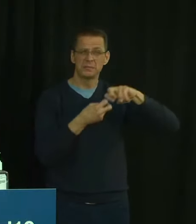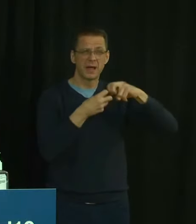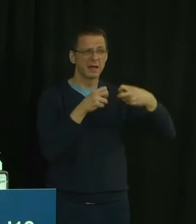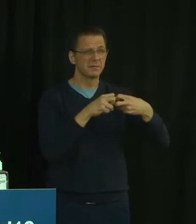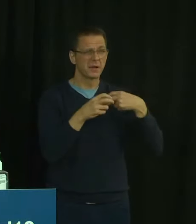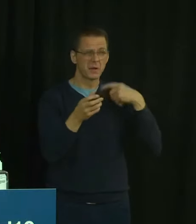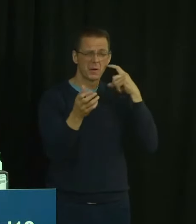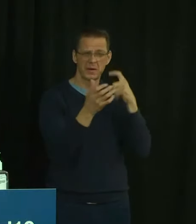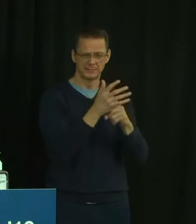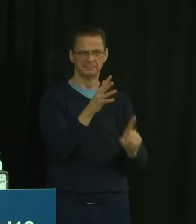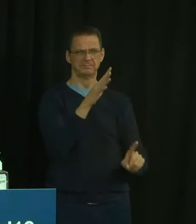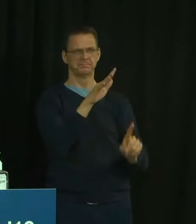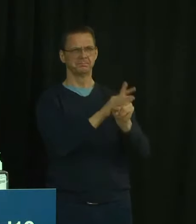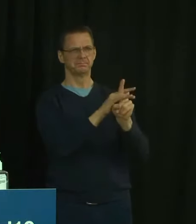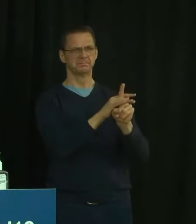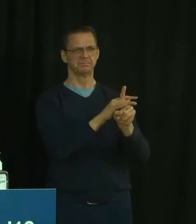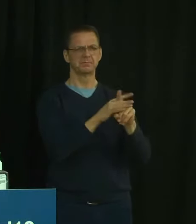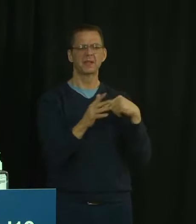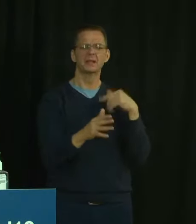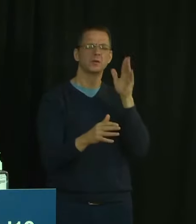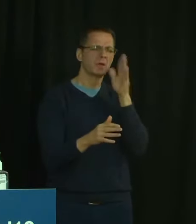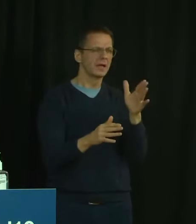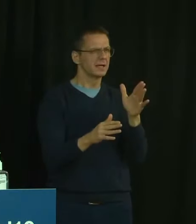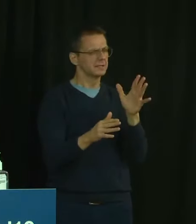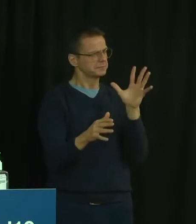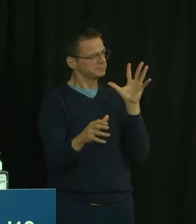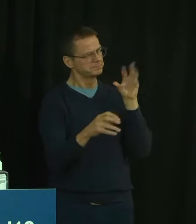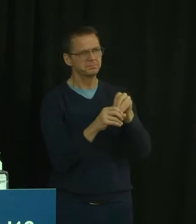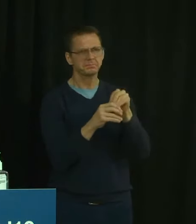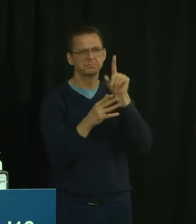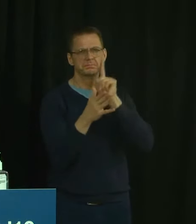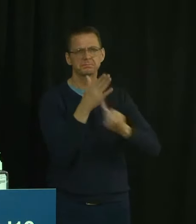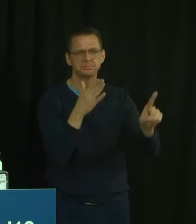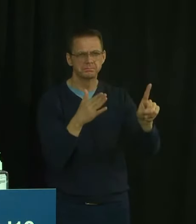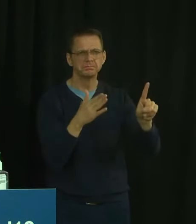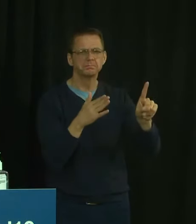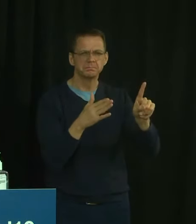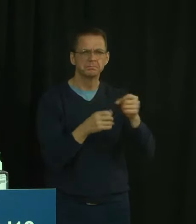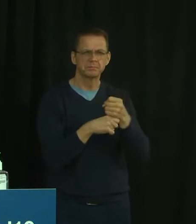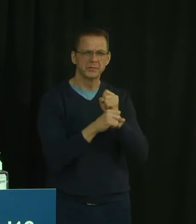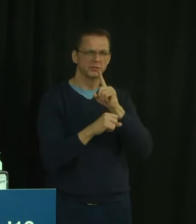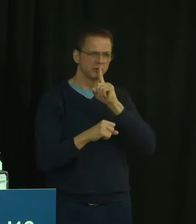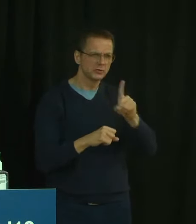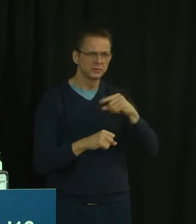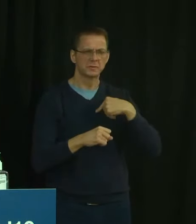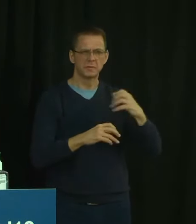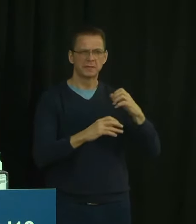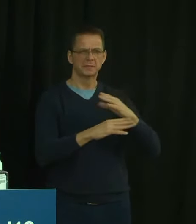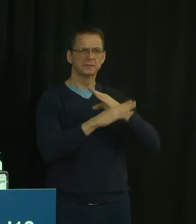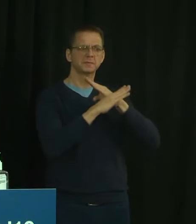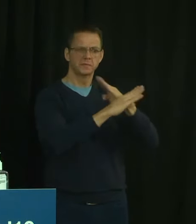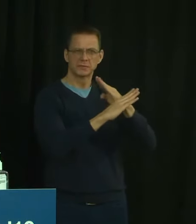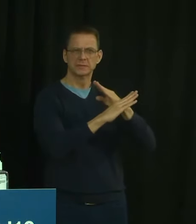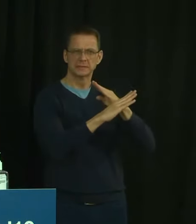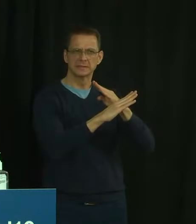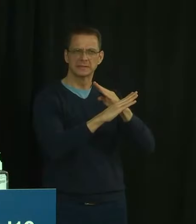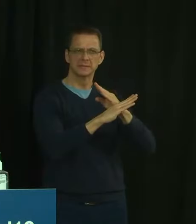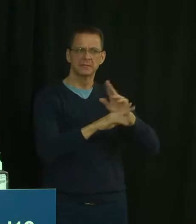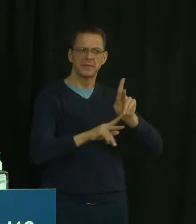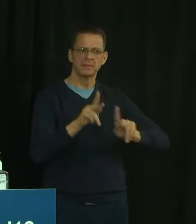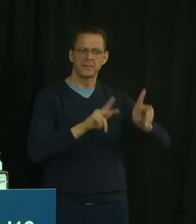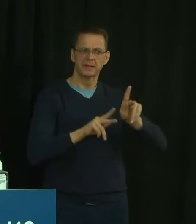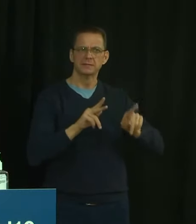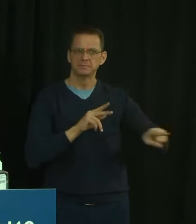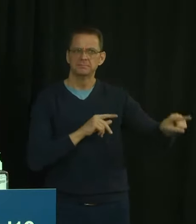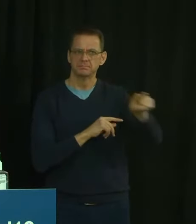they are investigated quickly and thoroughly to ensure we're taking the appropriate steps to protect you. Today's announcement